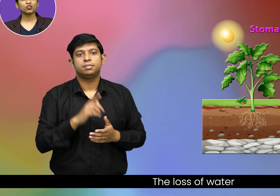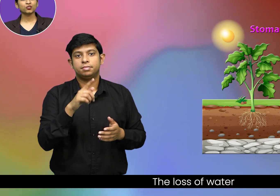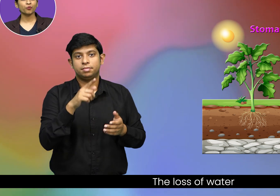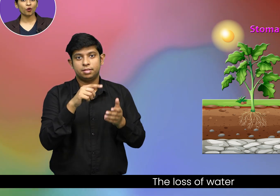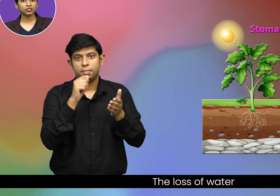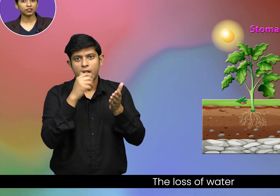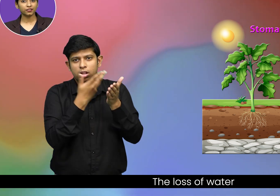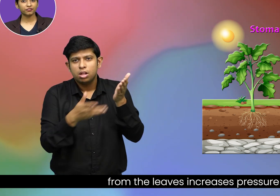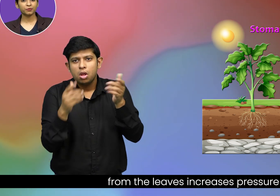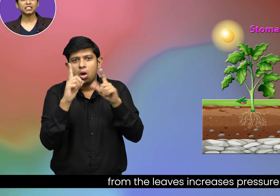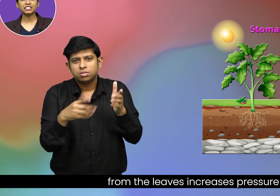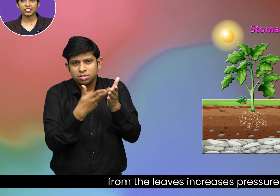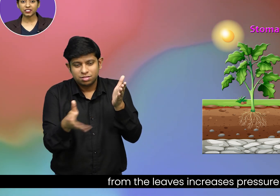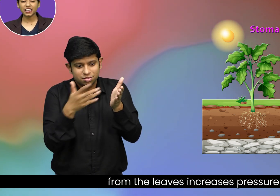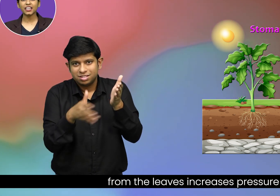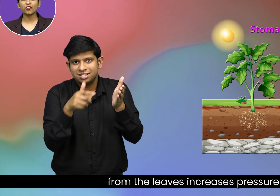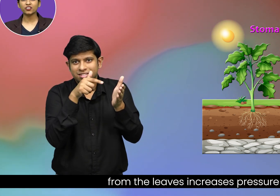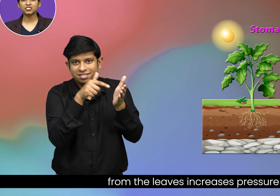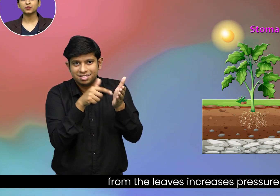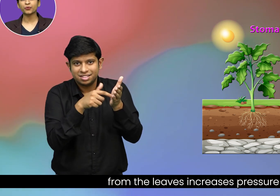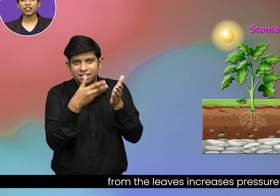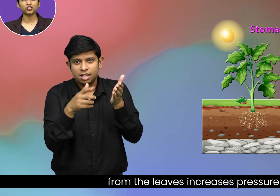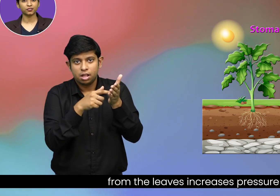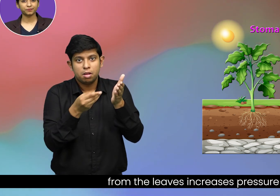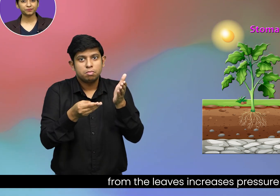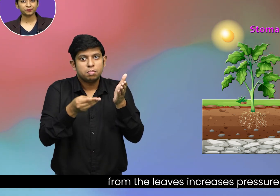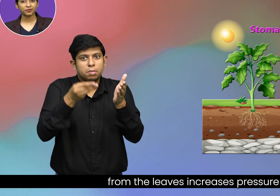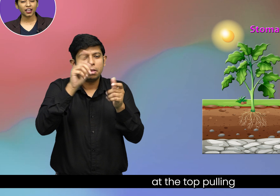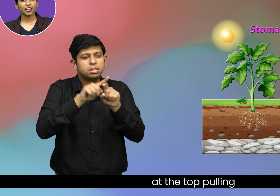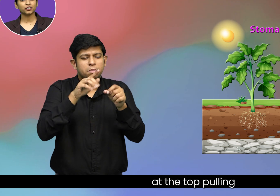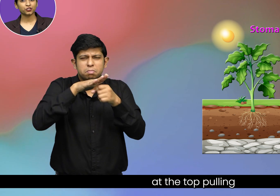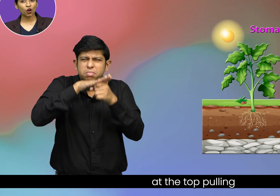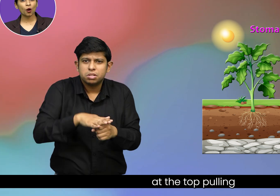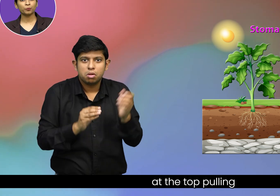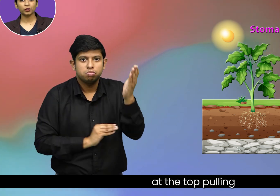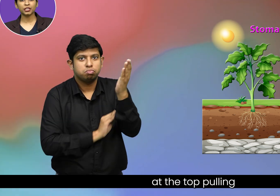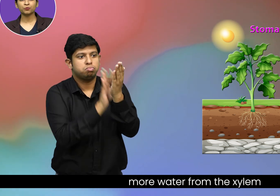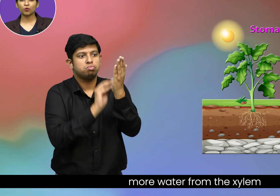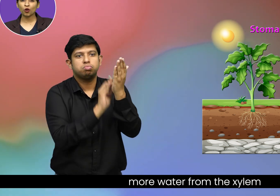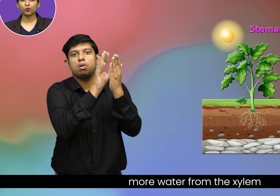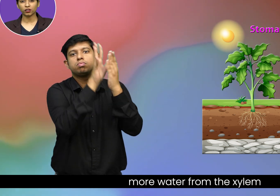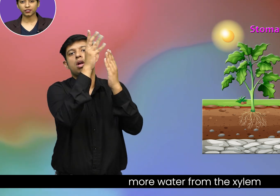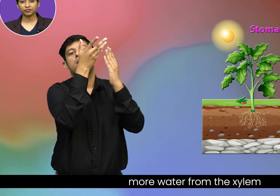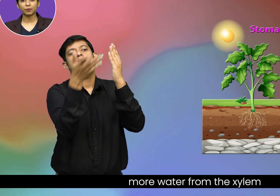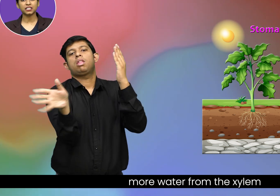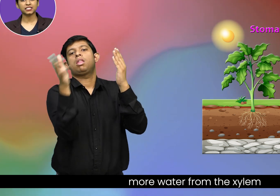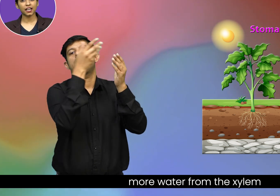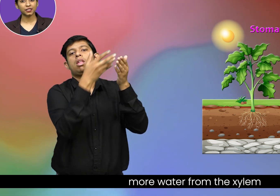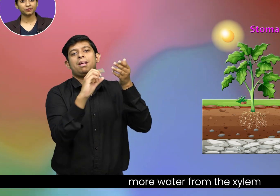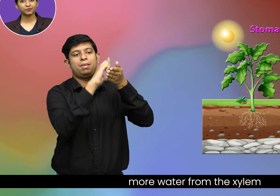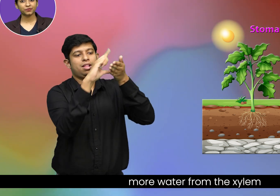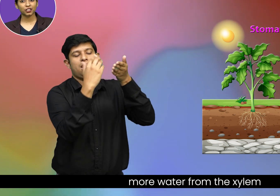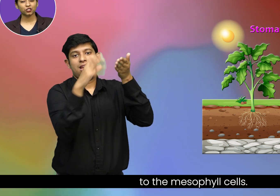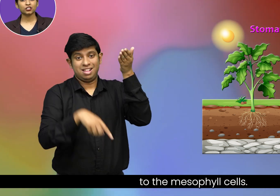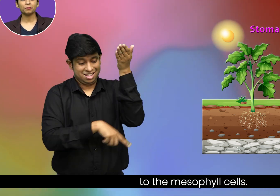The loss of water from the leaves increases pressure at the top, pulling more water from the